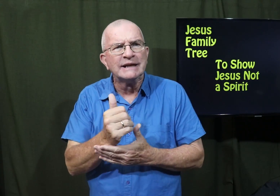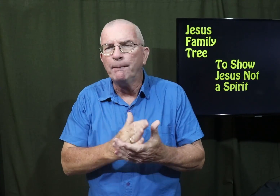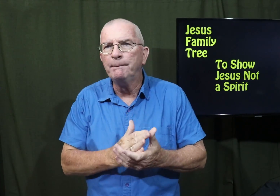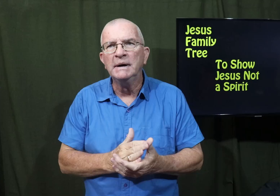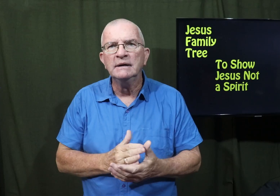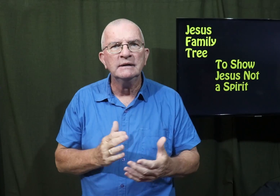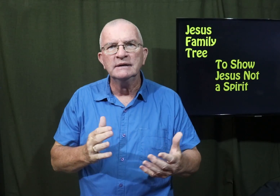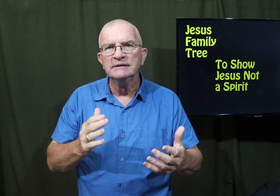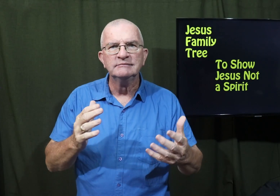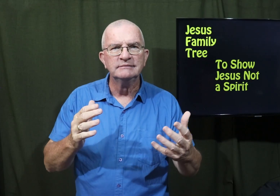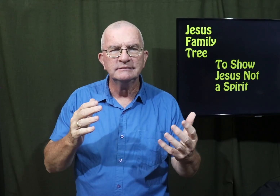not some